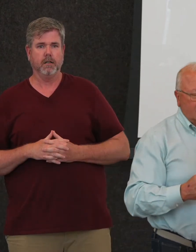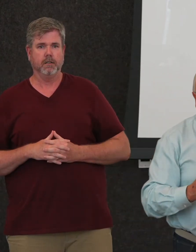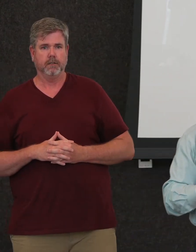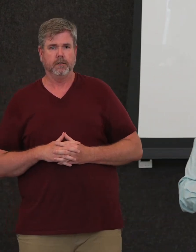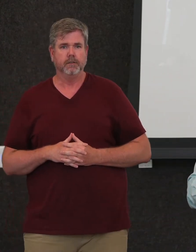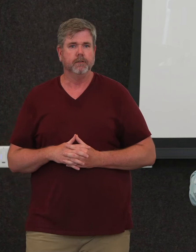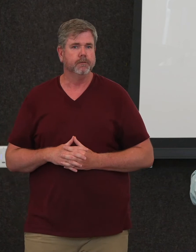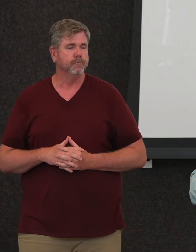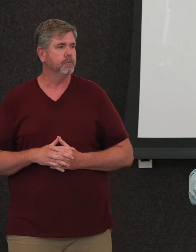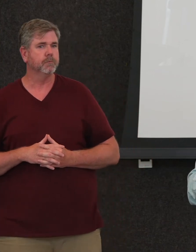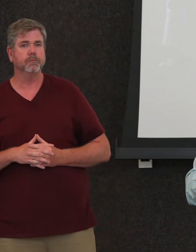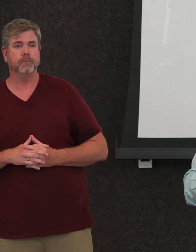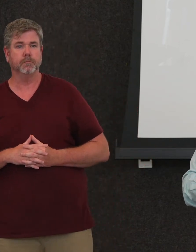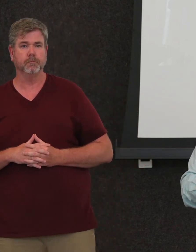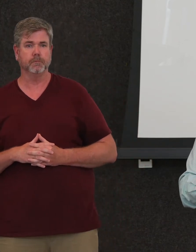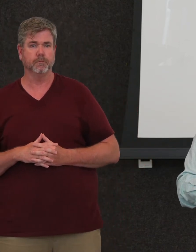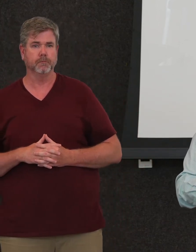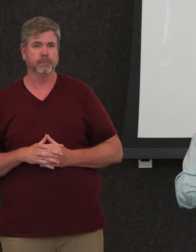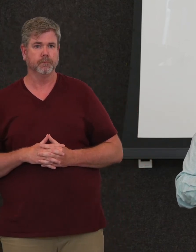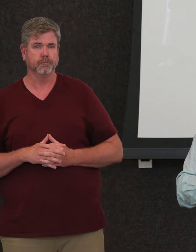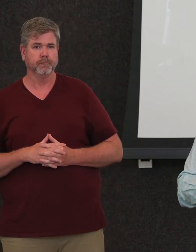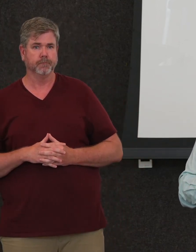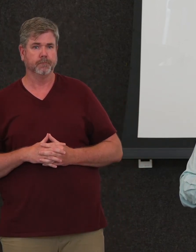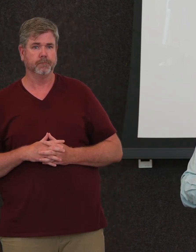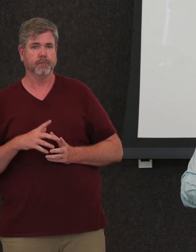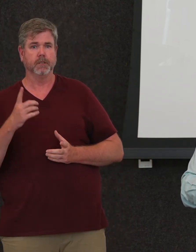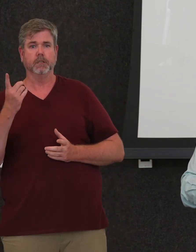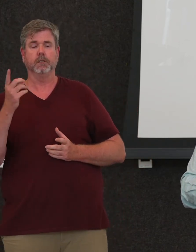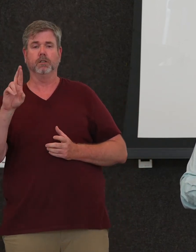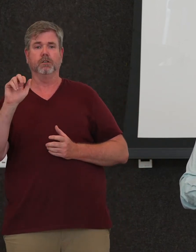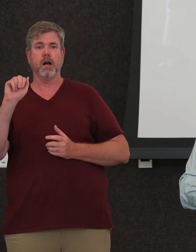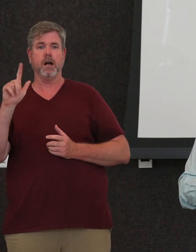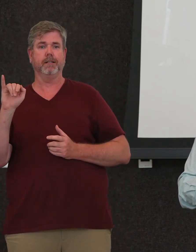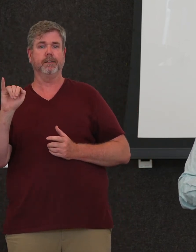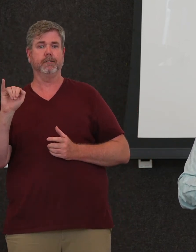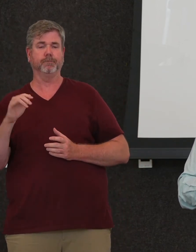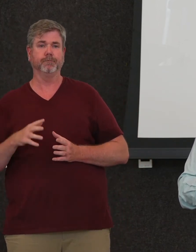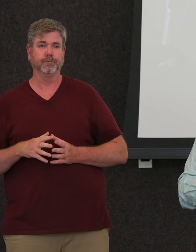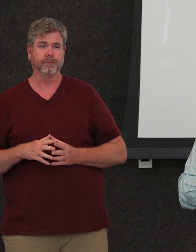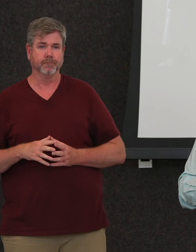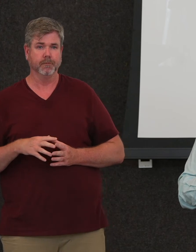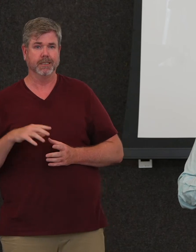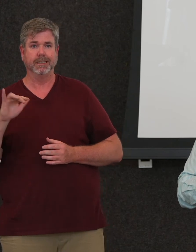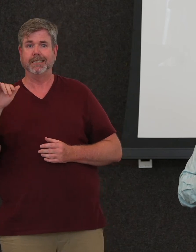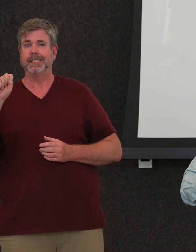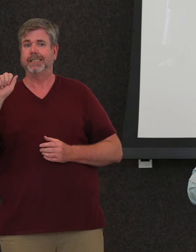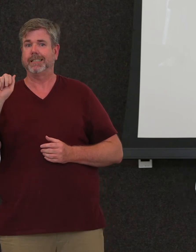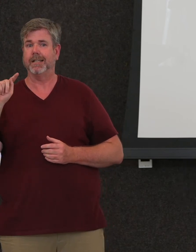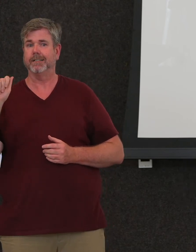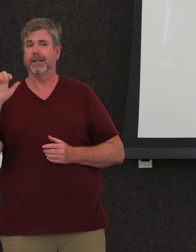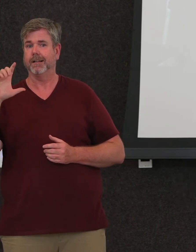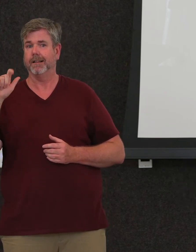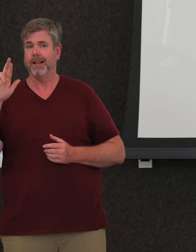Yeah, this is Dr. Alquaci again. Santa Clara County provides multi-level of services. As